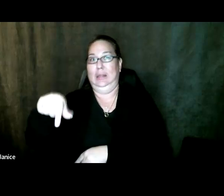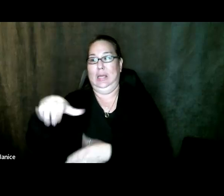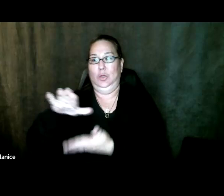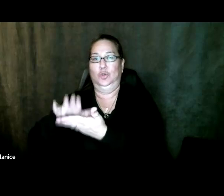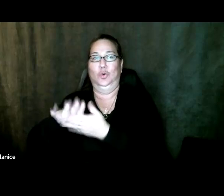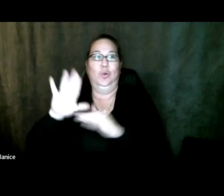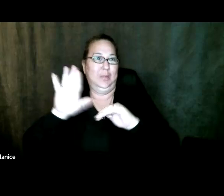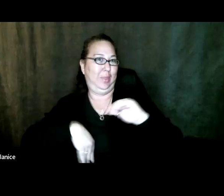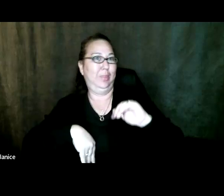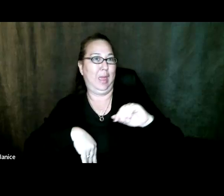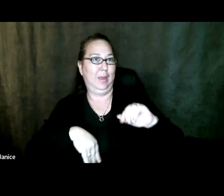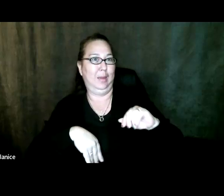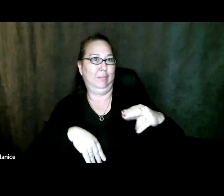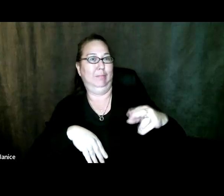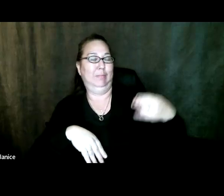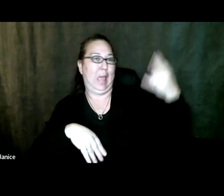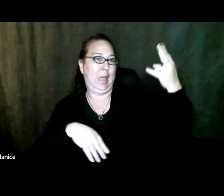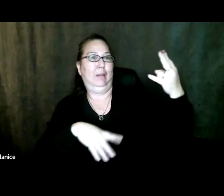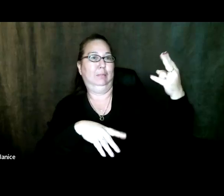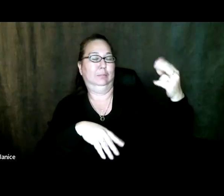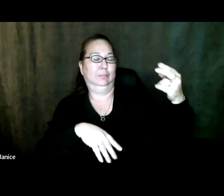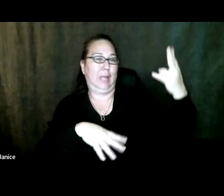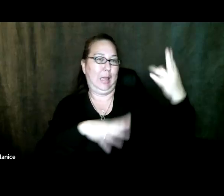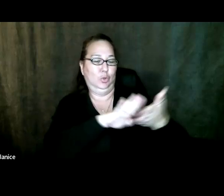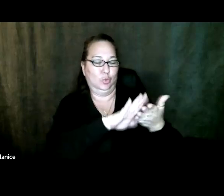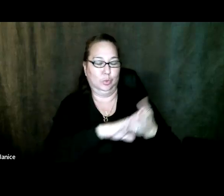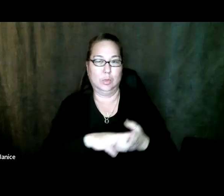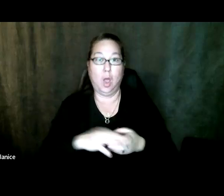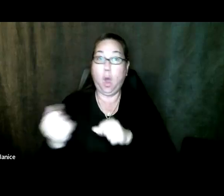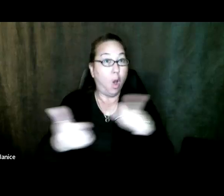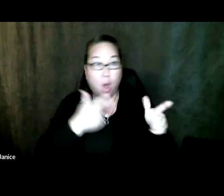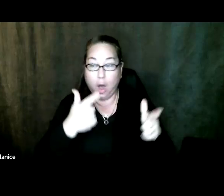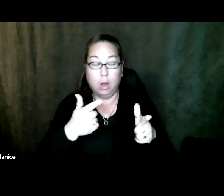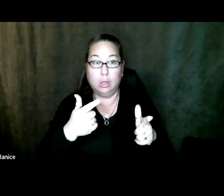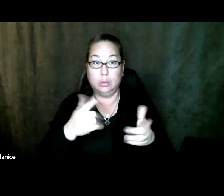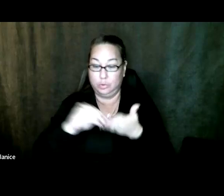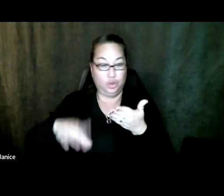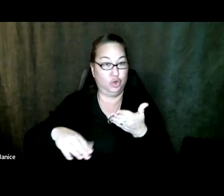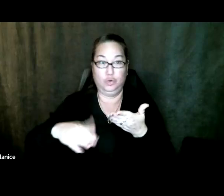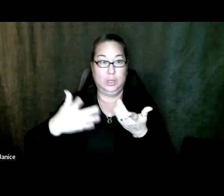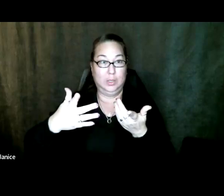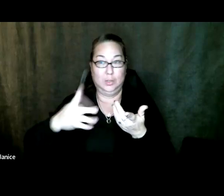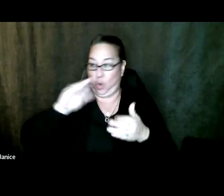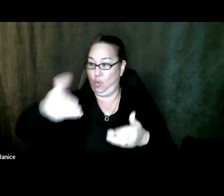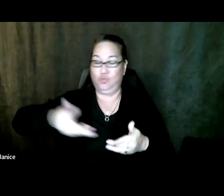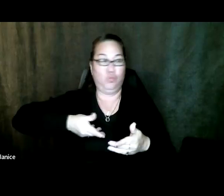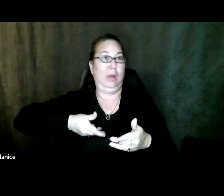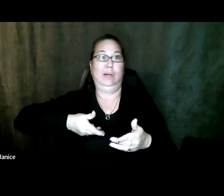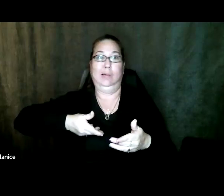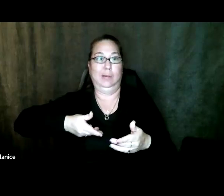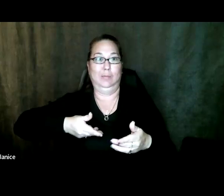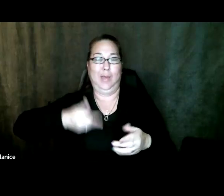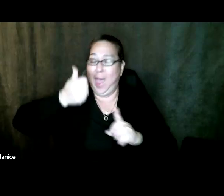I think that all students are completely welcome in our schools. You hear from every time a school presents, students are embraced